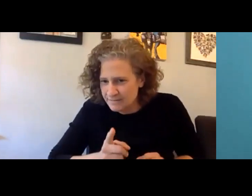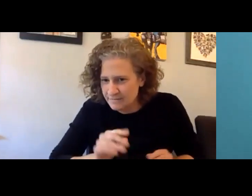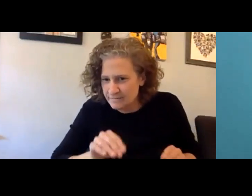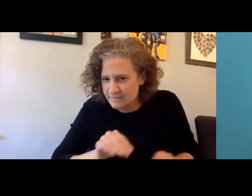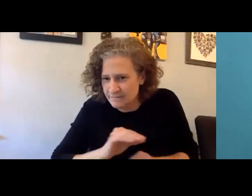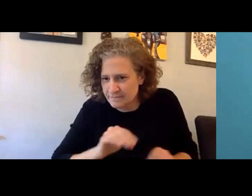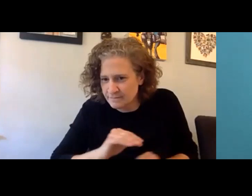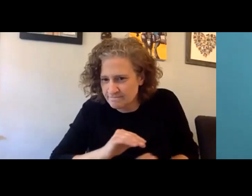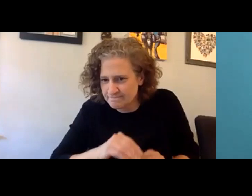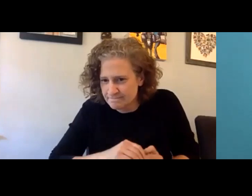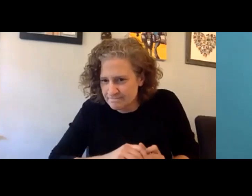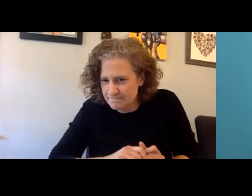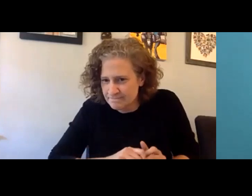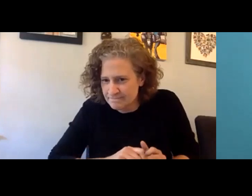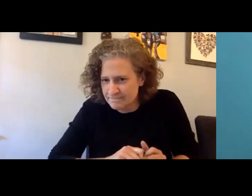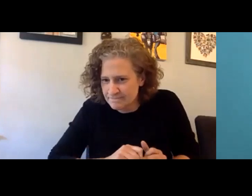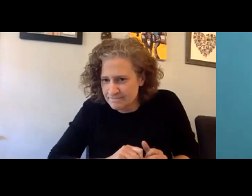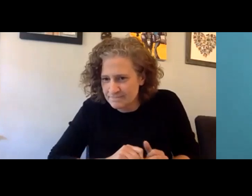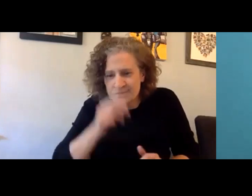Okay, let's see.